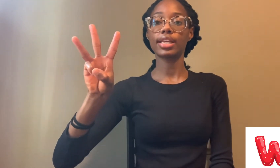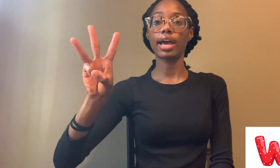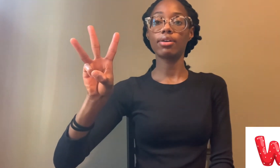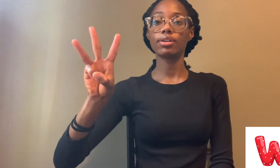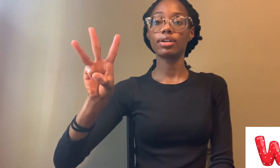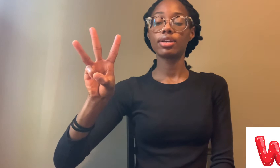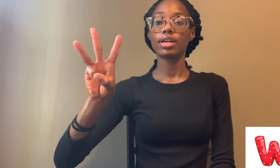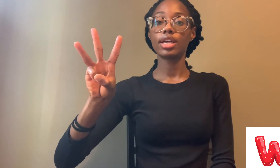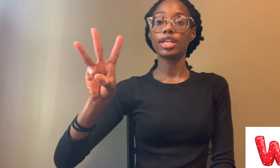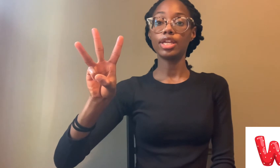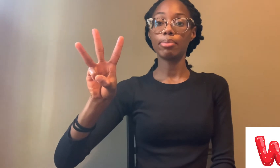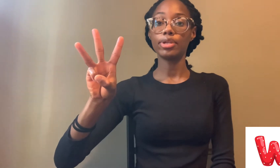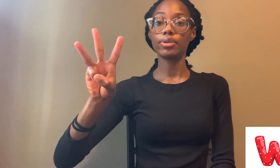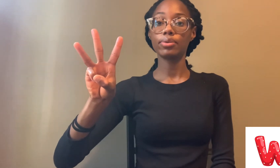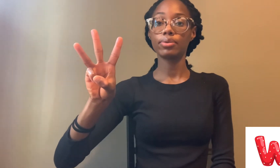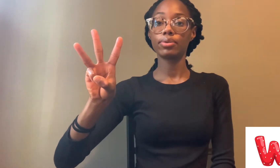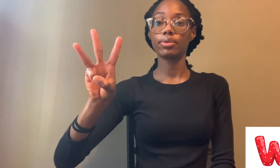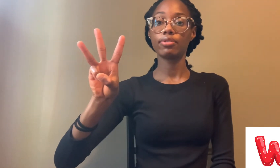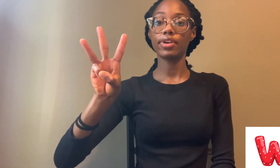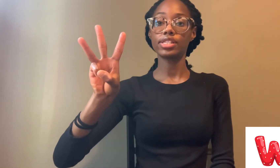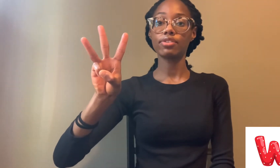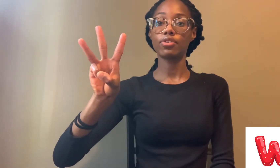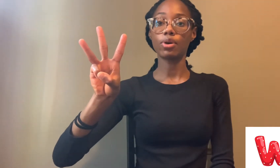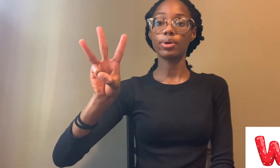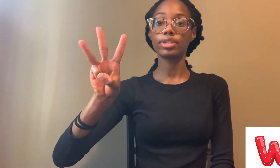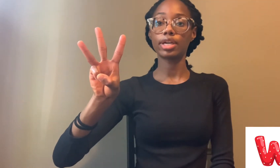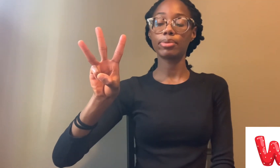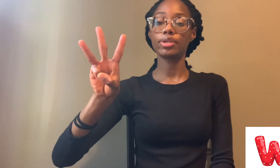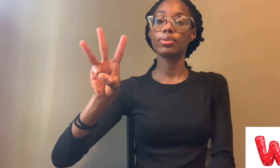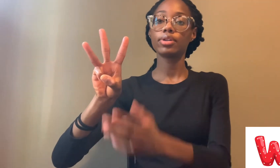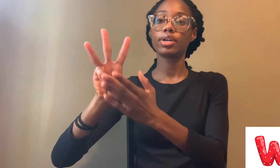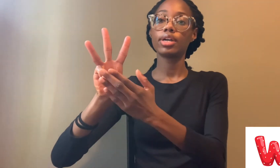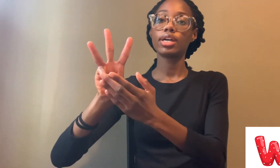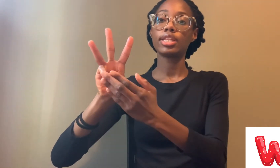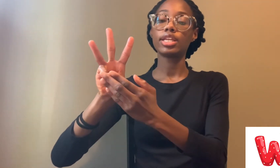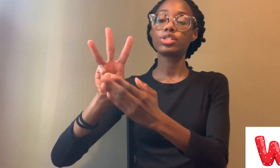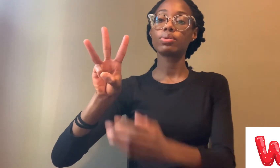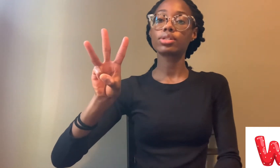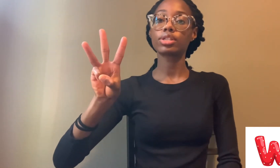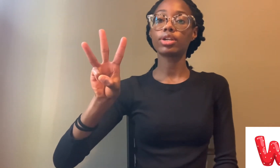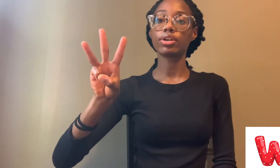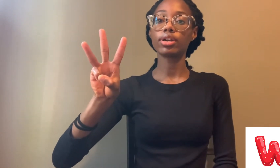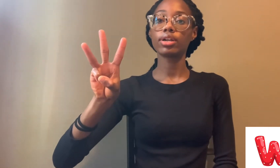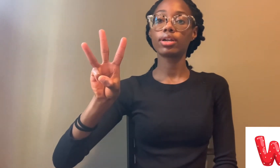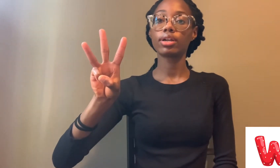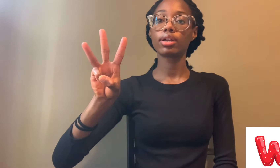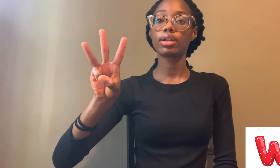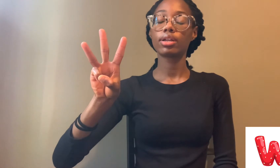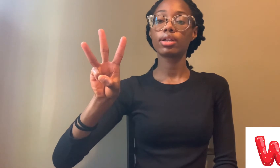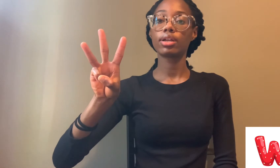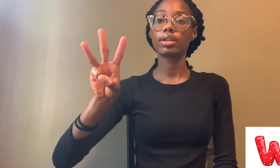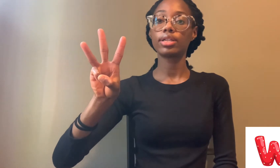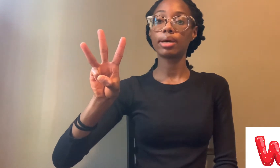out. W. Facing forward. W. These two are secure. W.